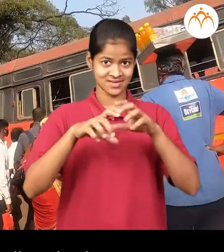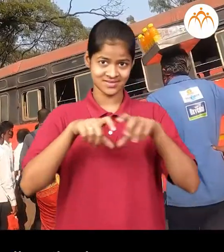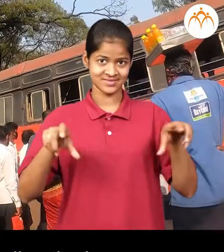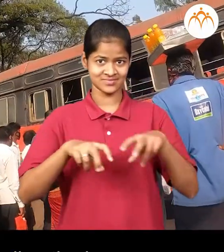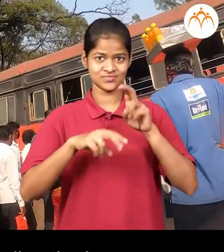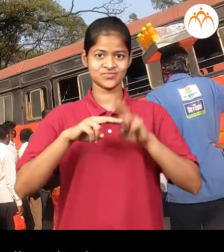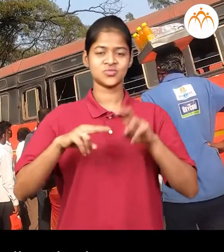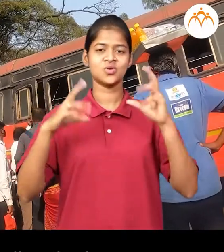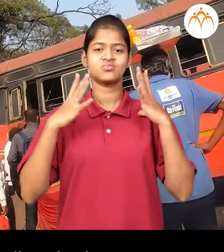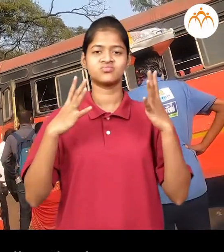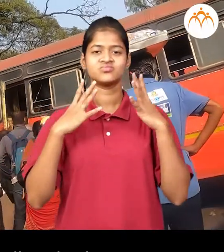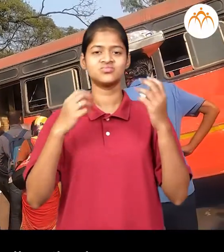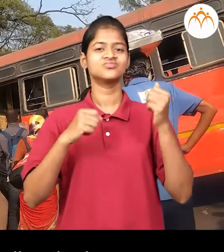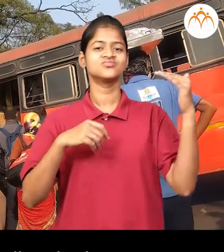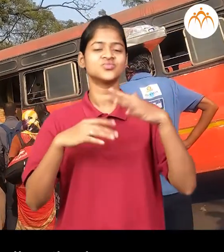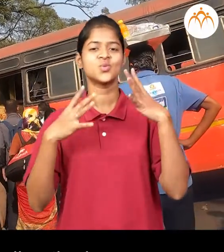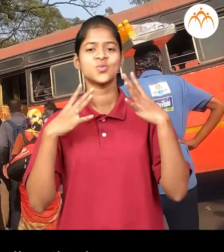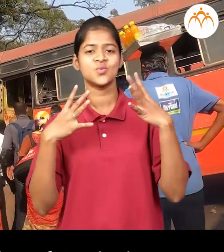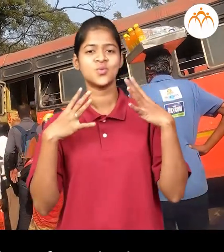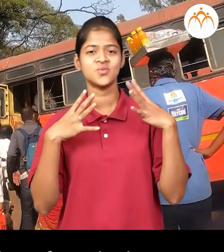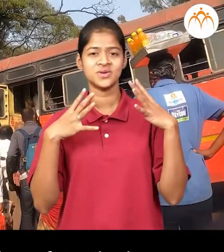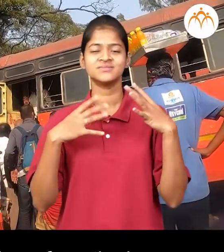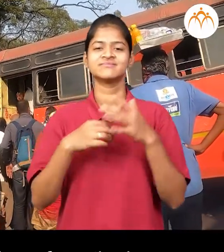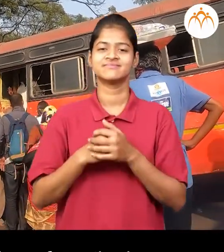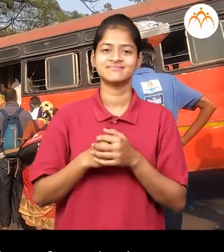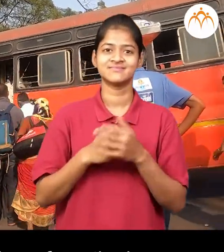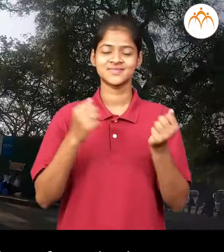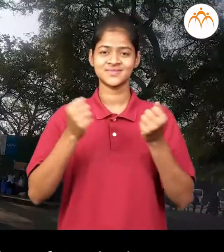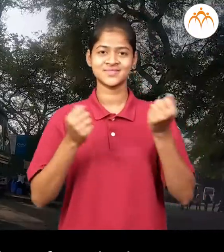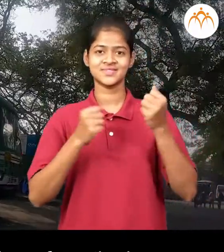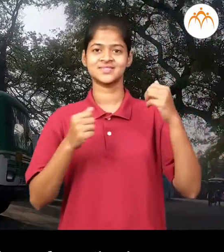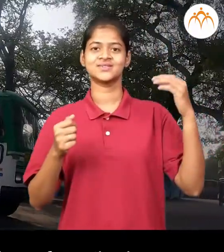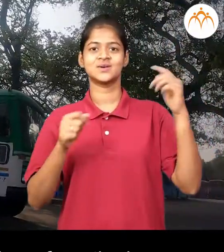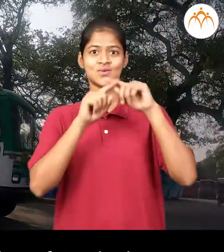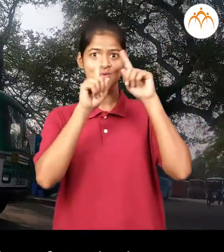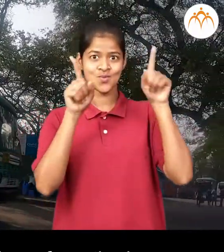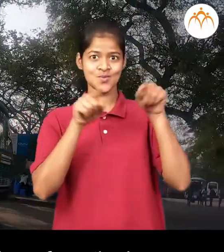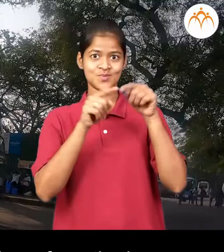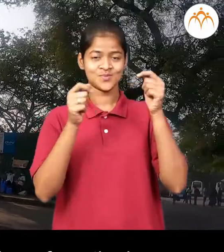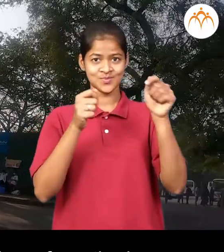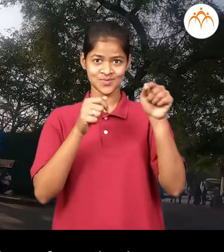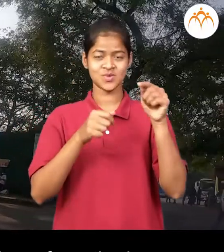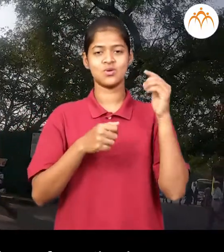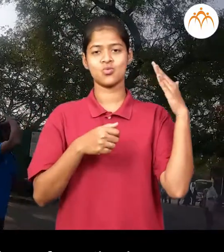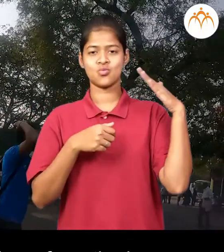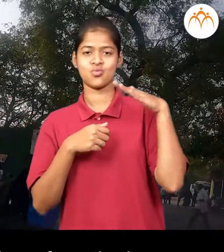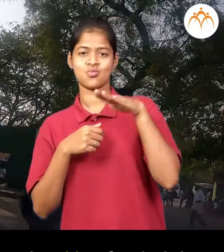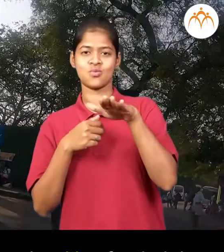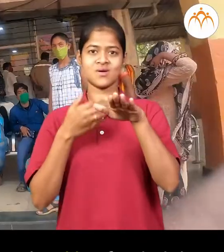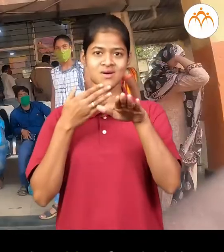people were boarding the buses. Some people were getting down from the buses.